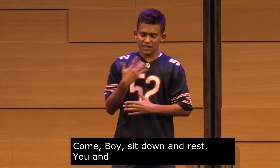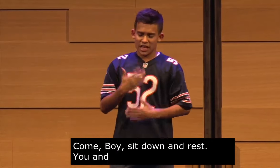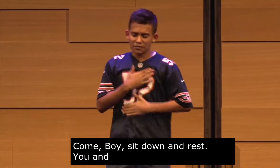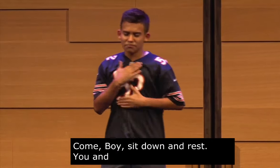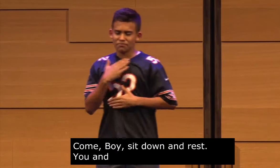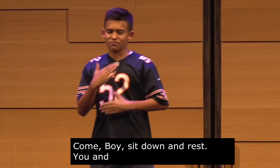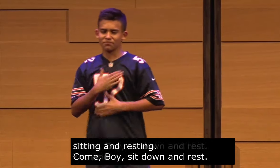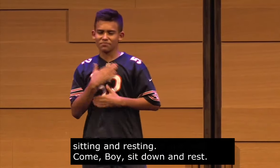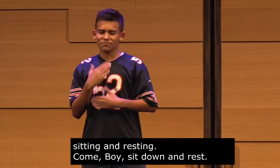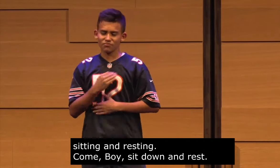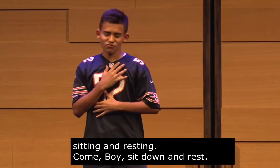And the tree was happy.